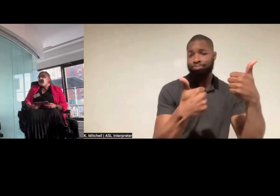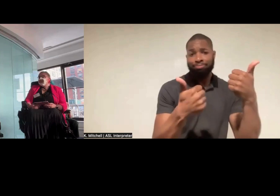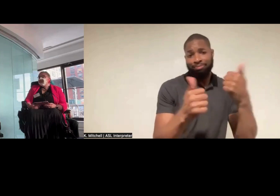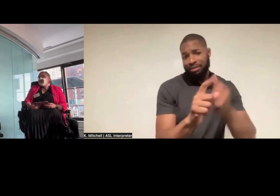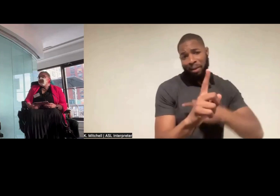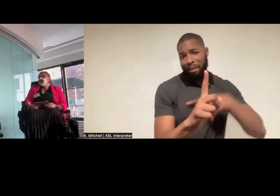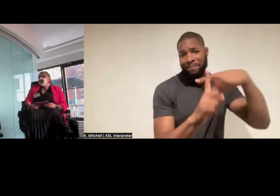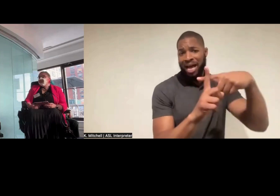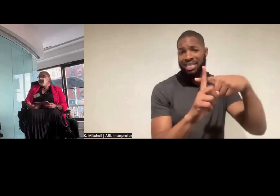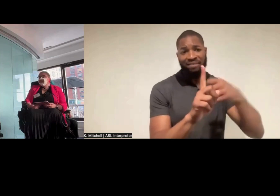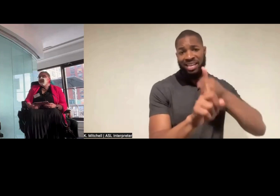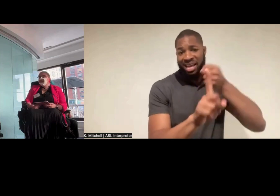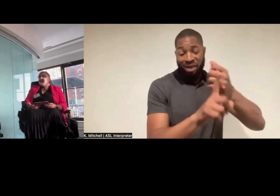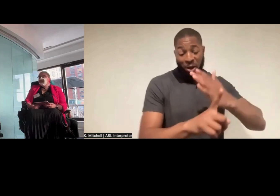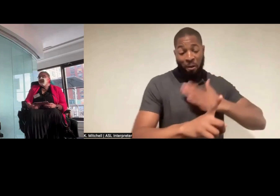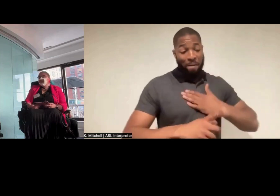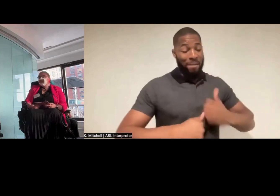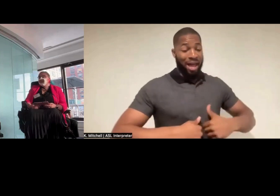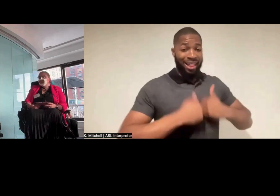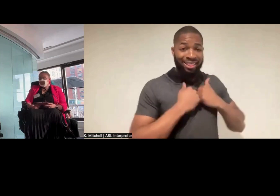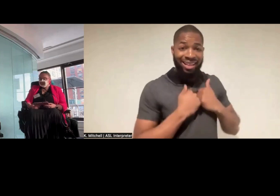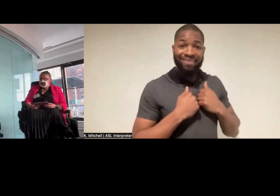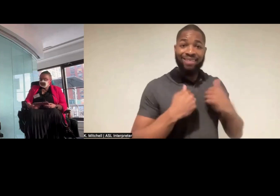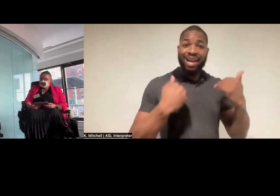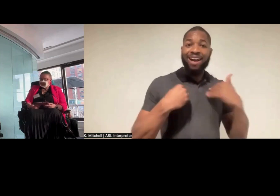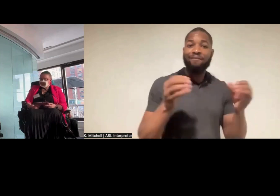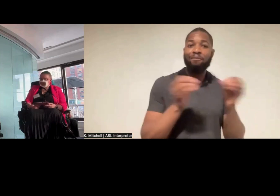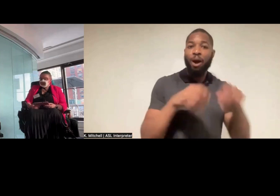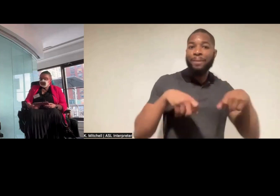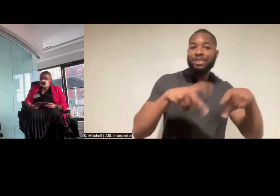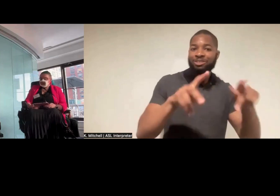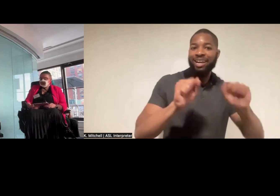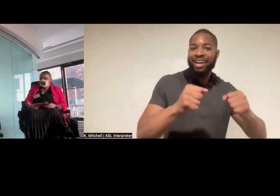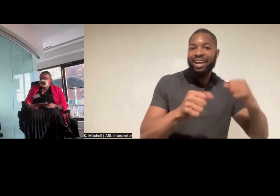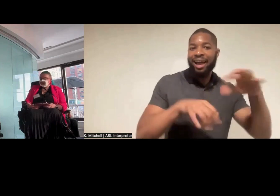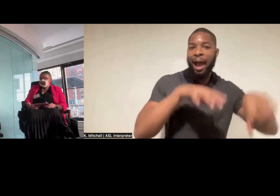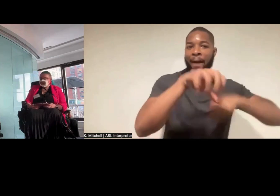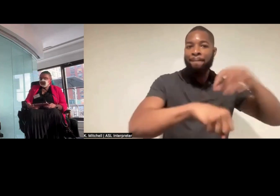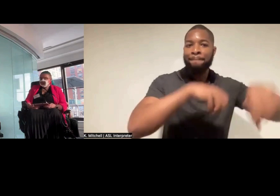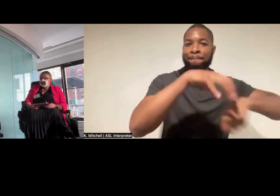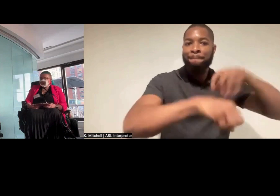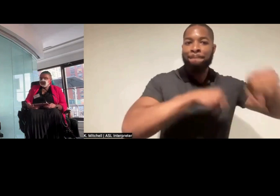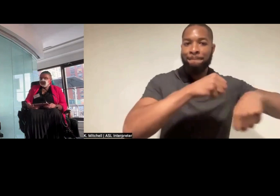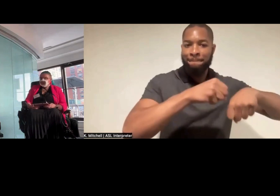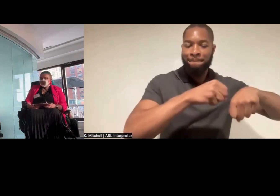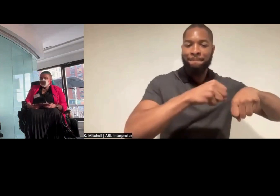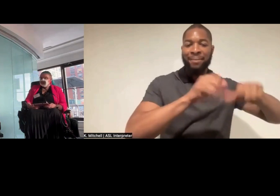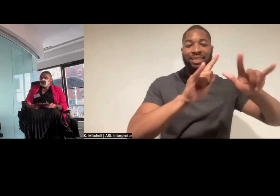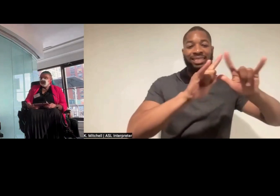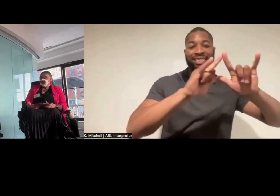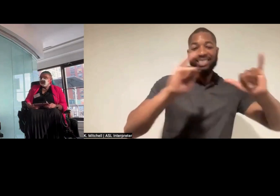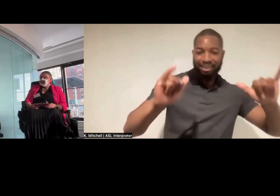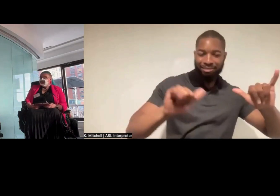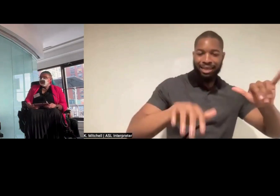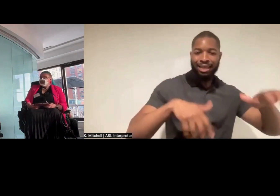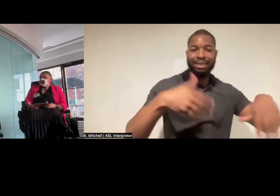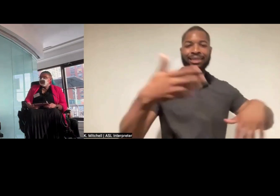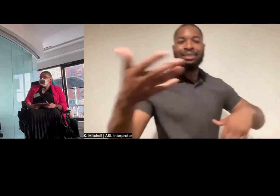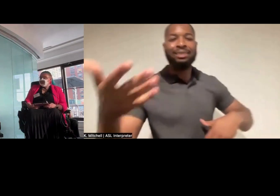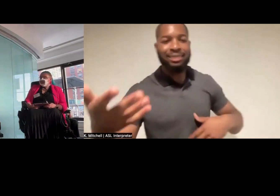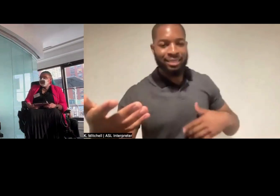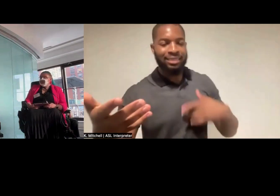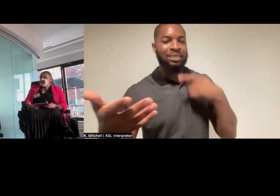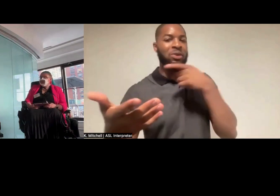on my life, having more opportunities. But with that remote work, I'm seeing there was an increase in